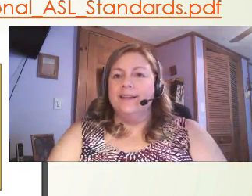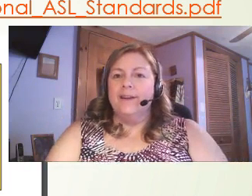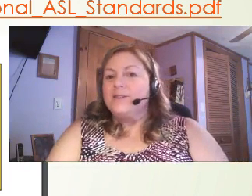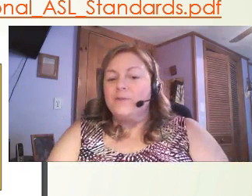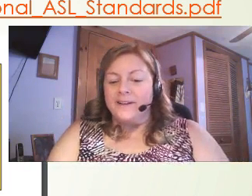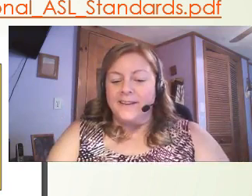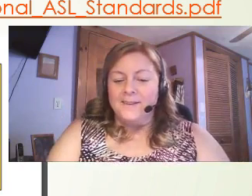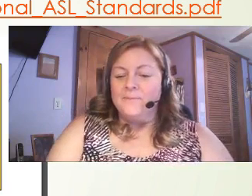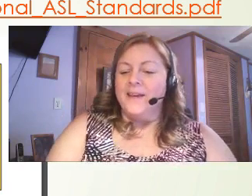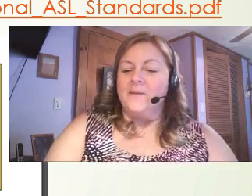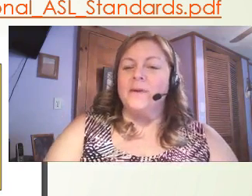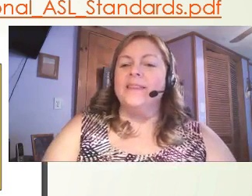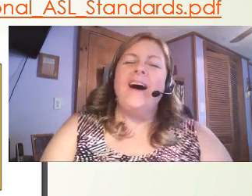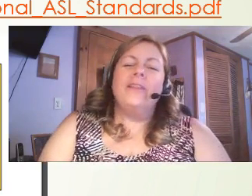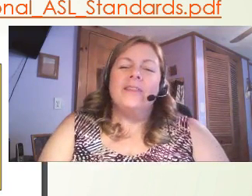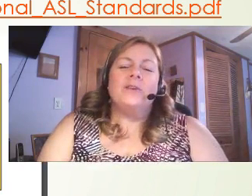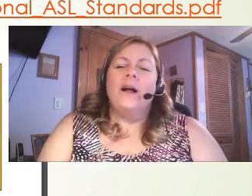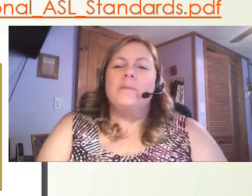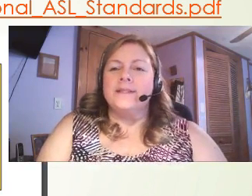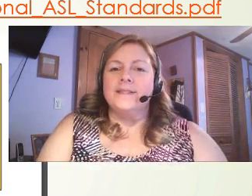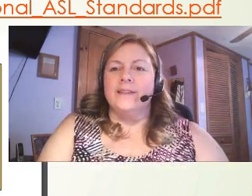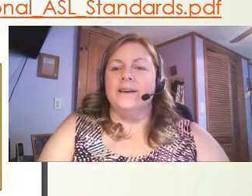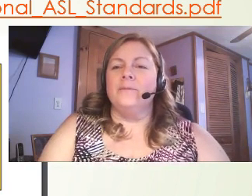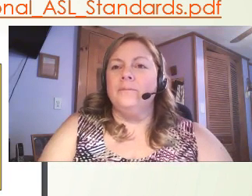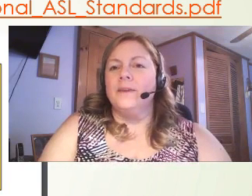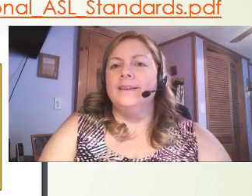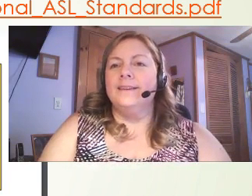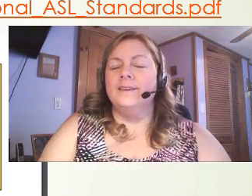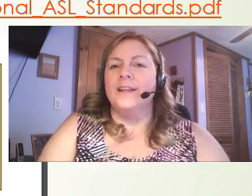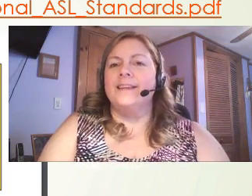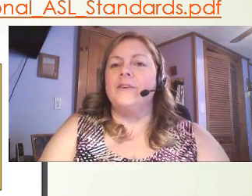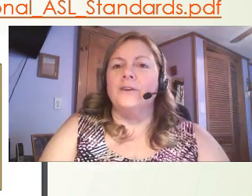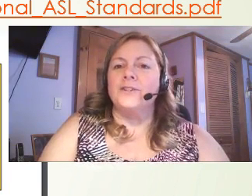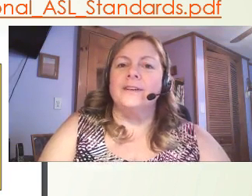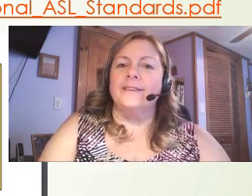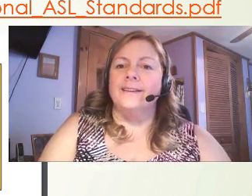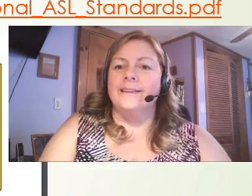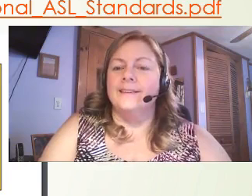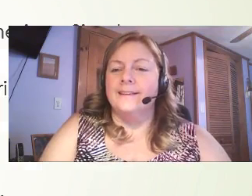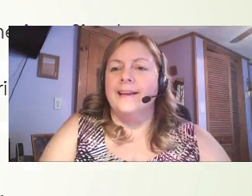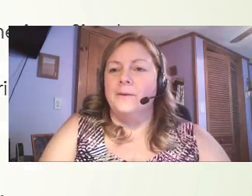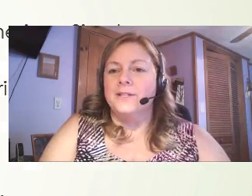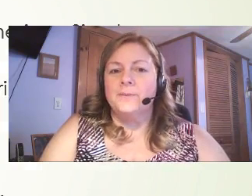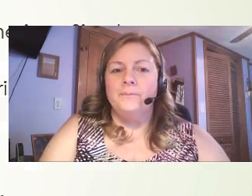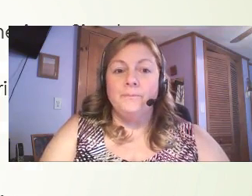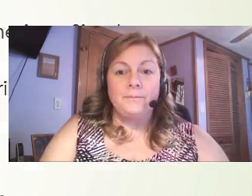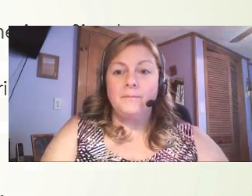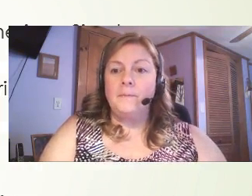communicate as freely. But these are all pieces to the learning deaf culture and the